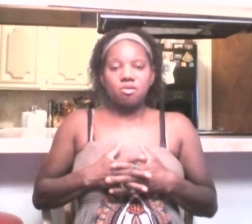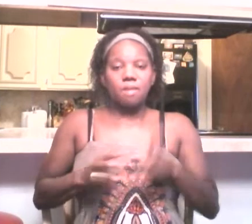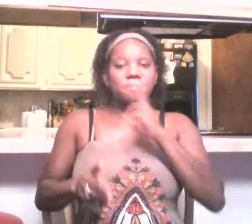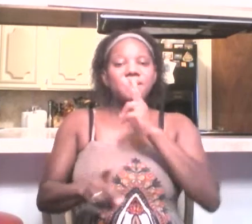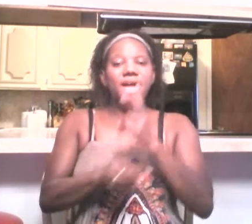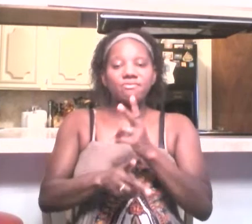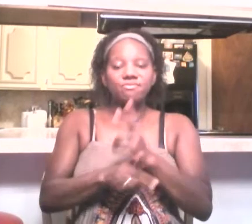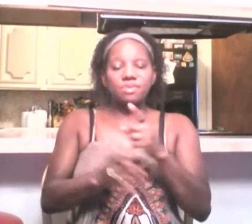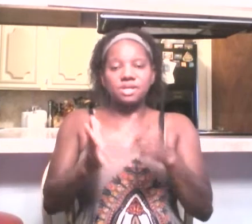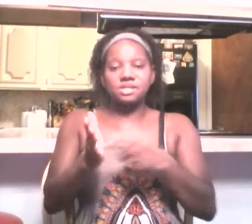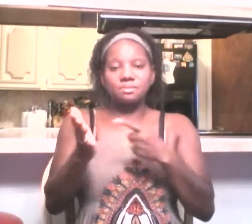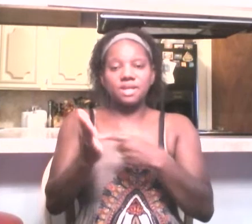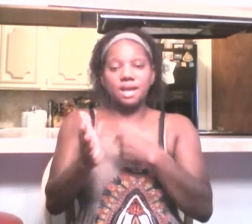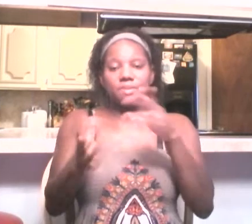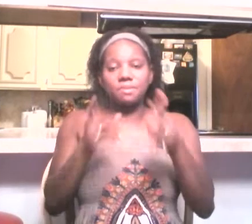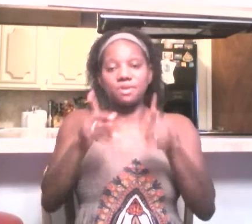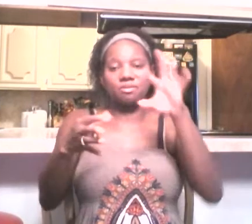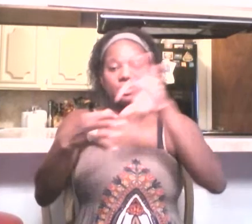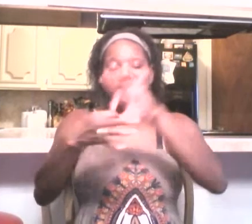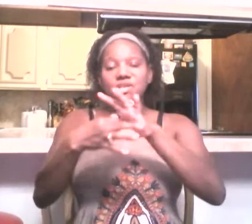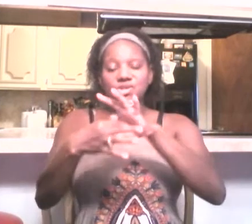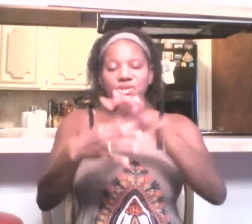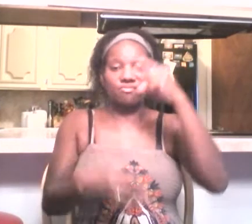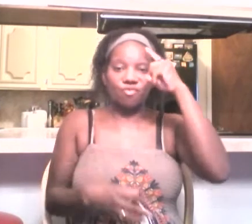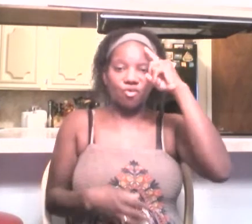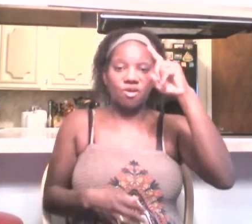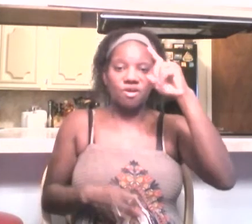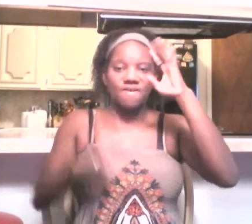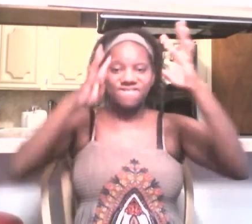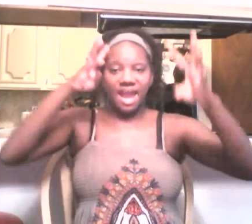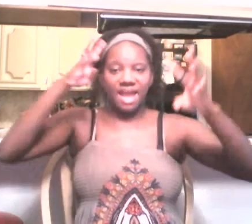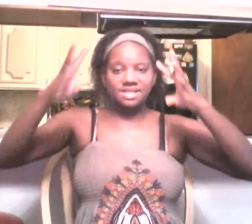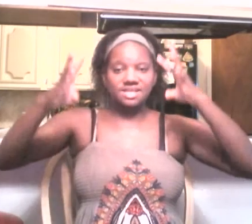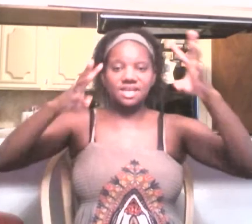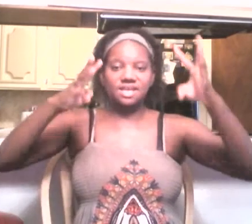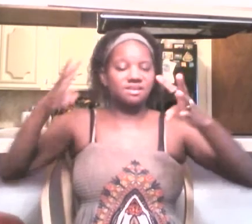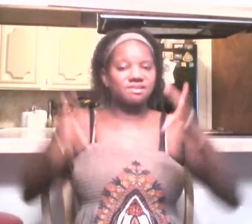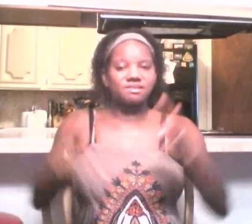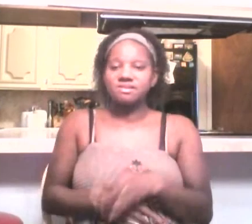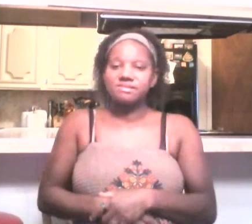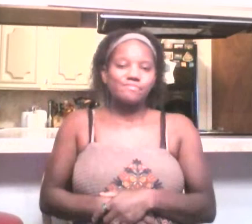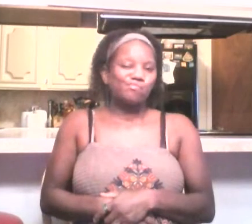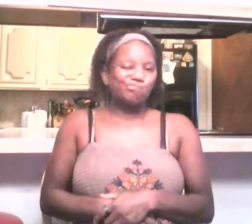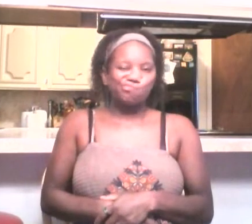And be careful, because sometimes people get in a relationship for fantasy.